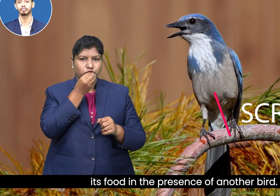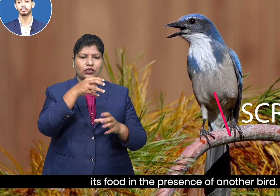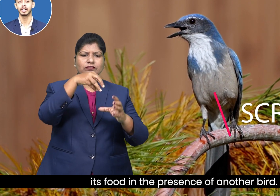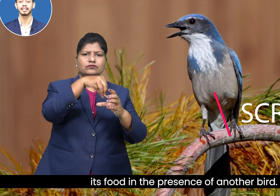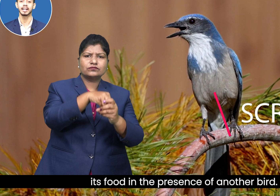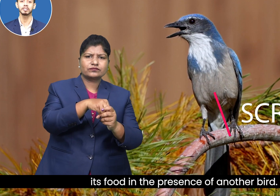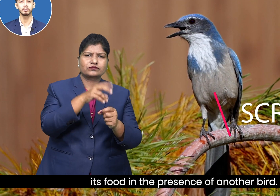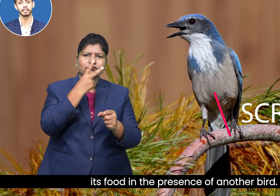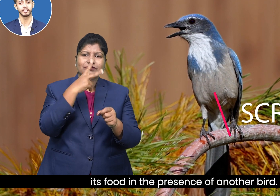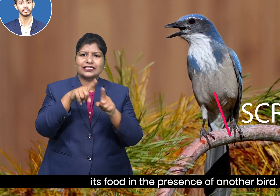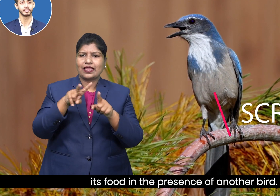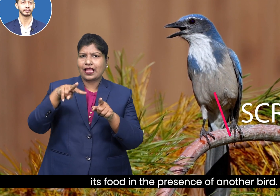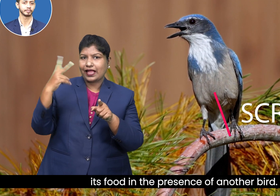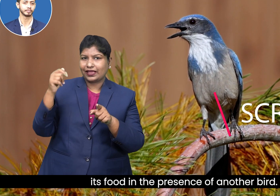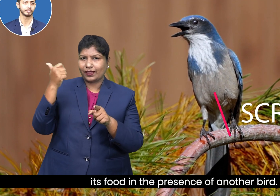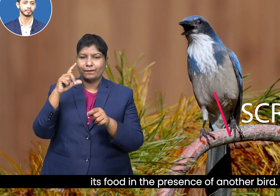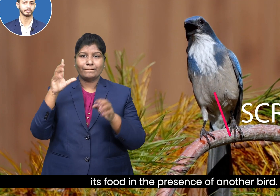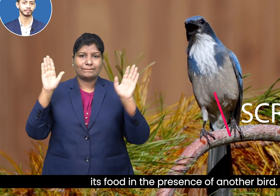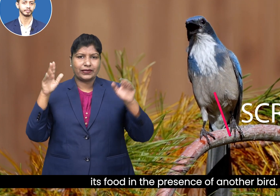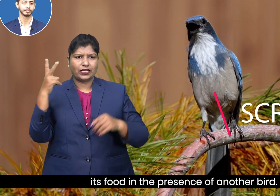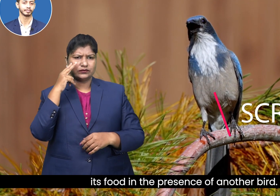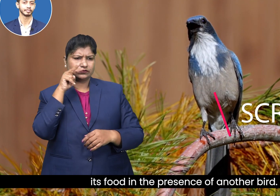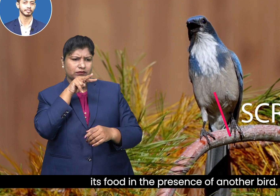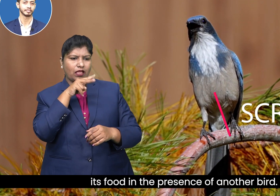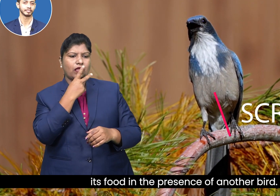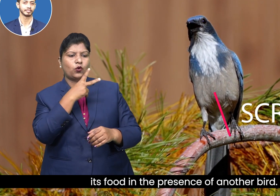presence of another bird.